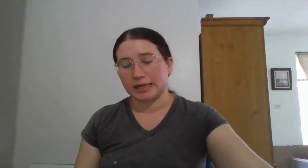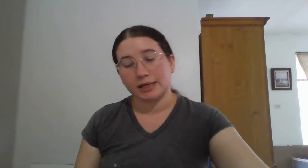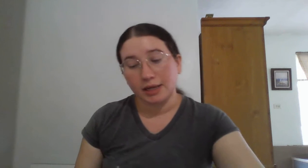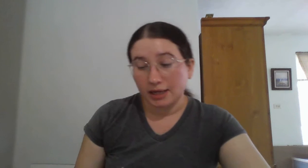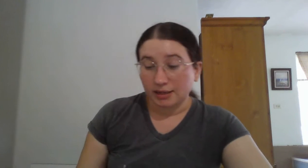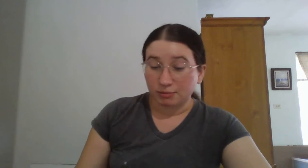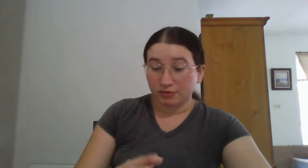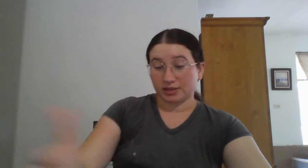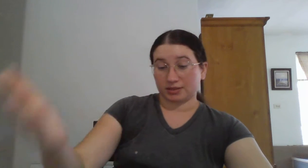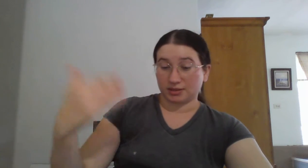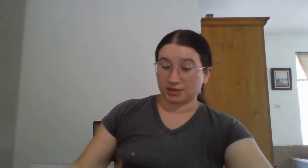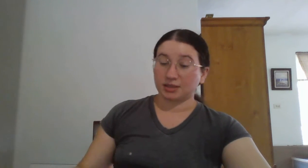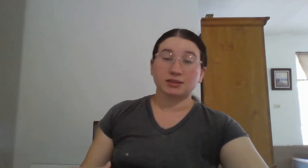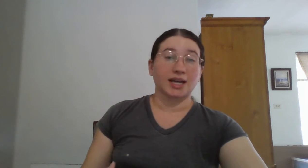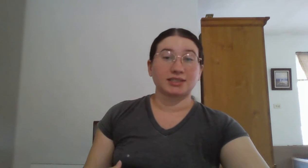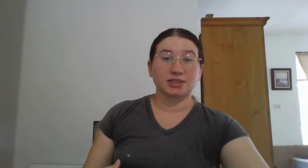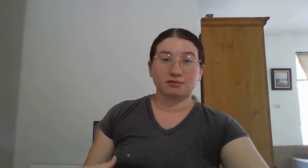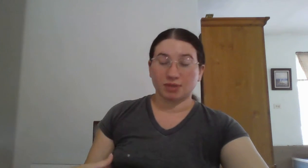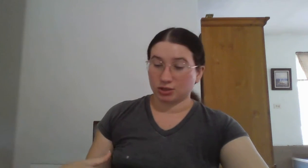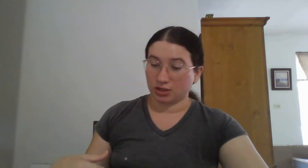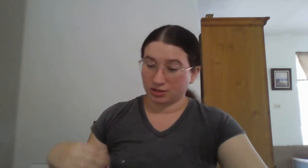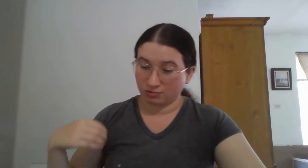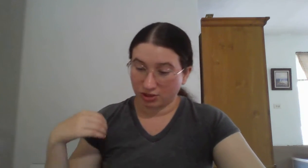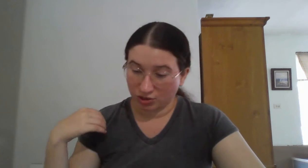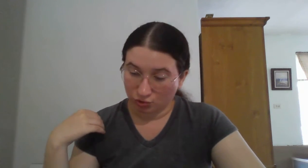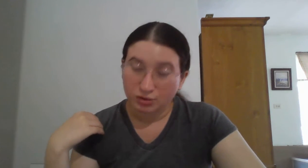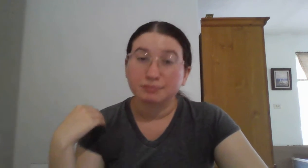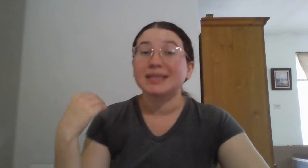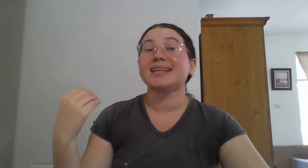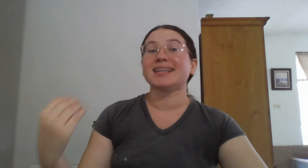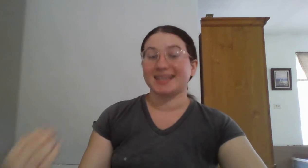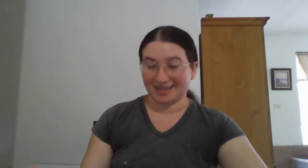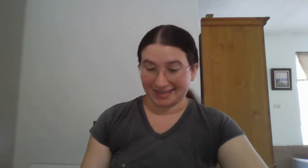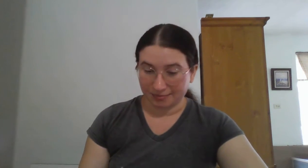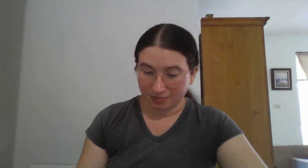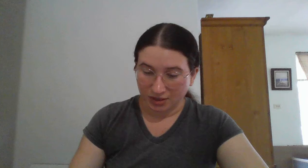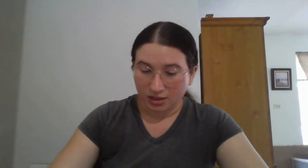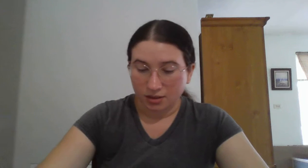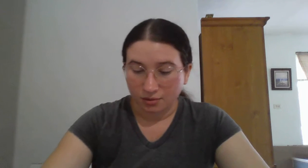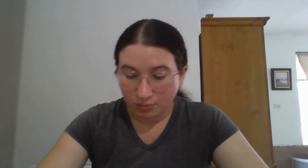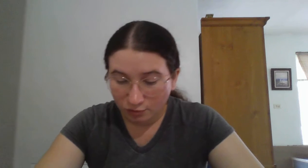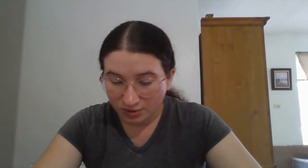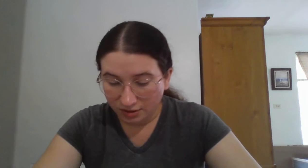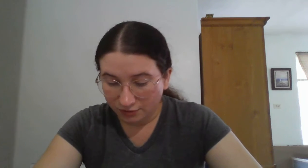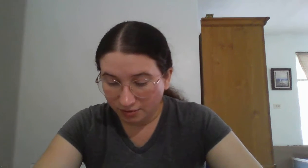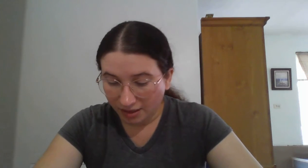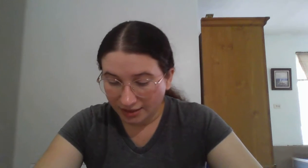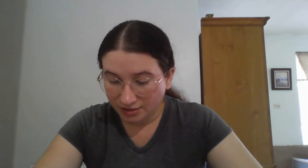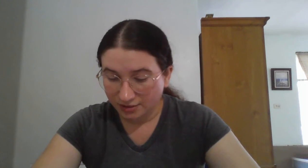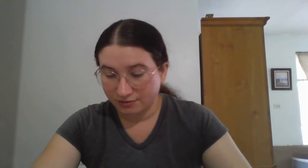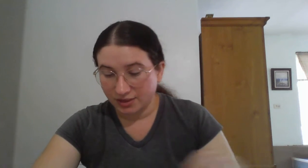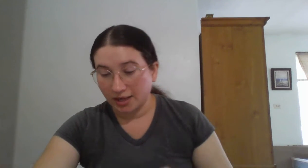it. Moving on to the next adjective modulation, which is repeatedly. The movement of some adjectives can